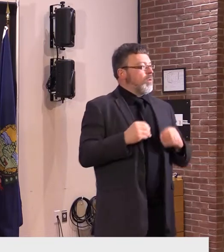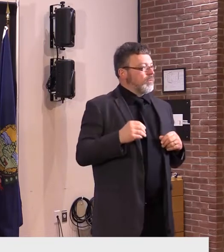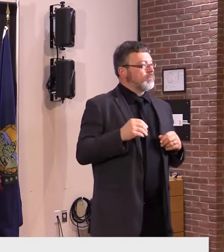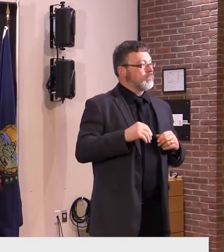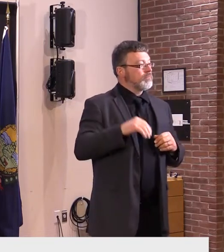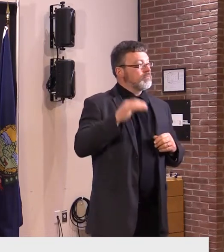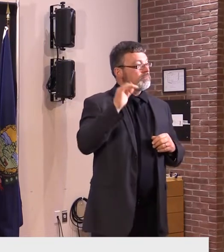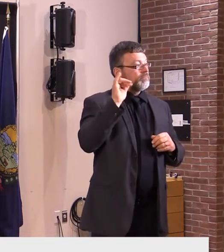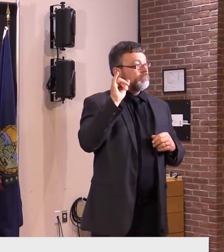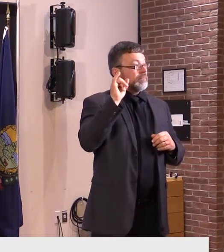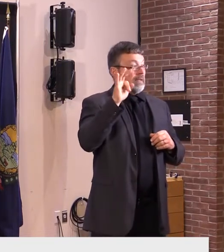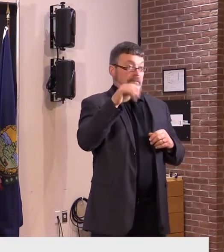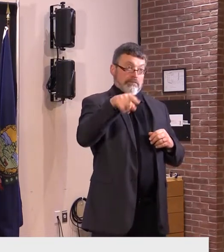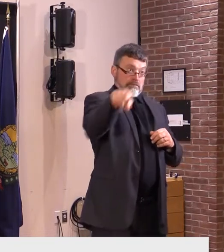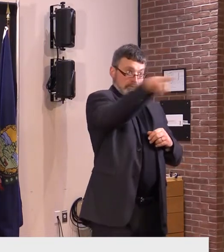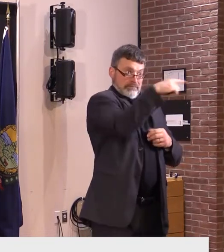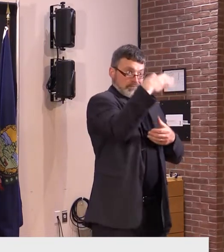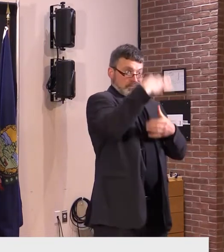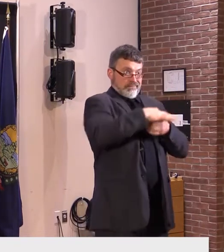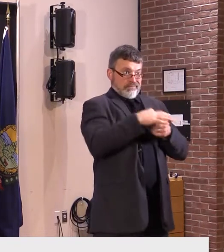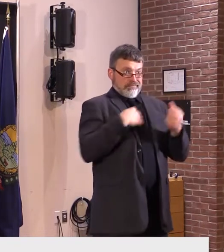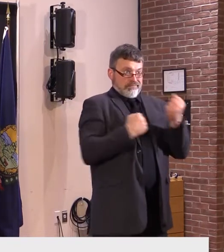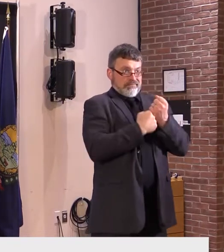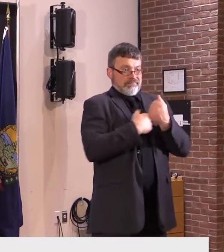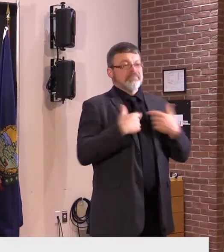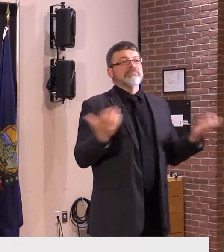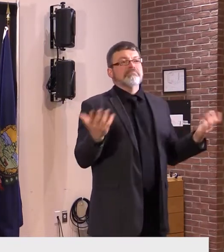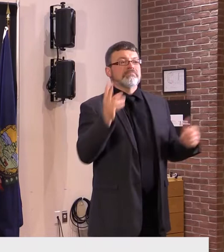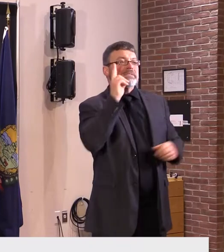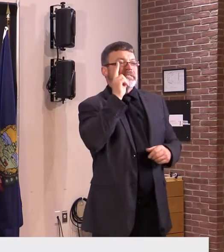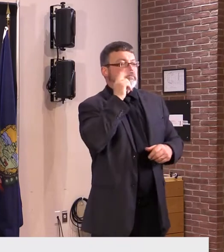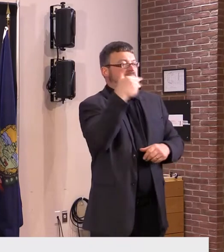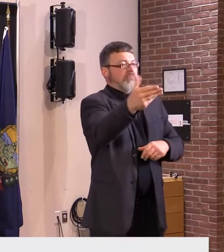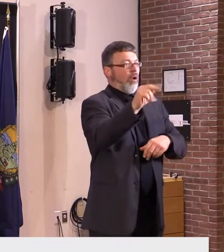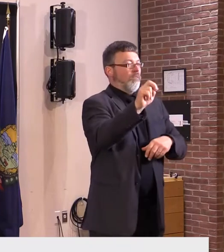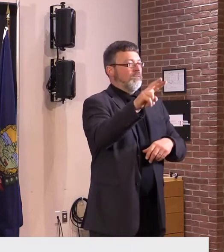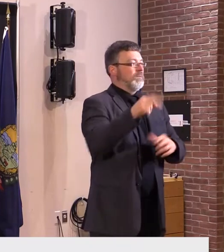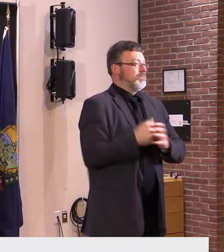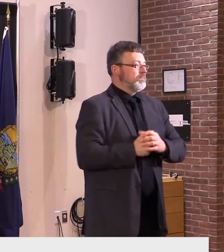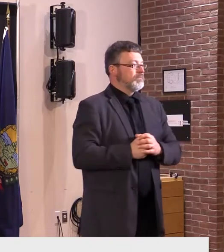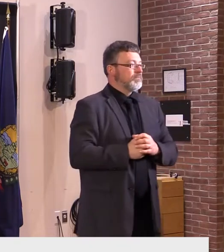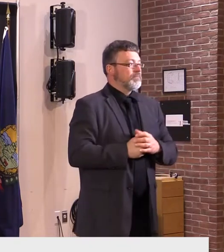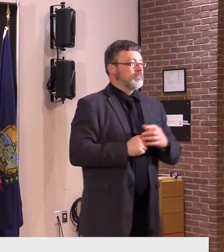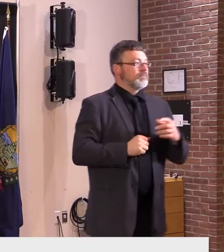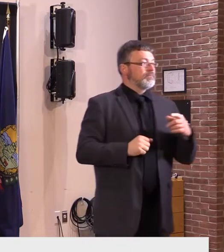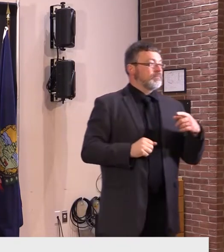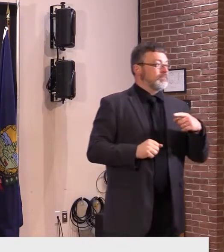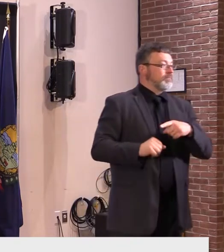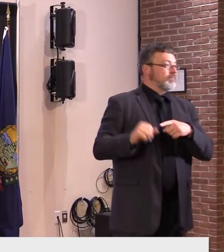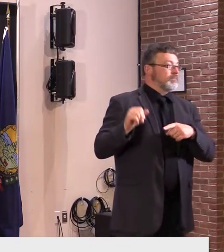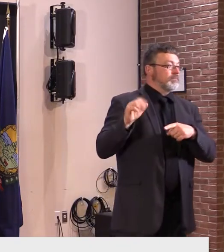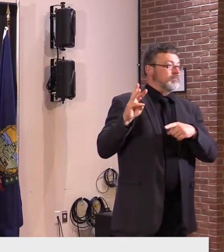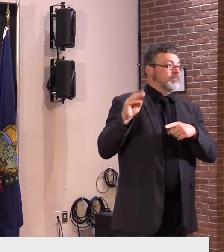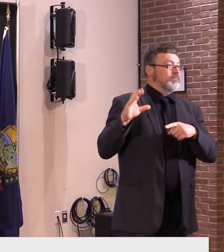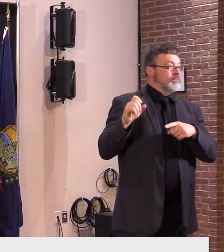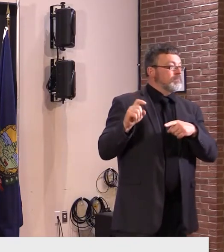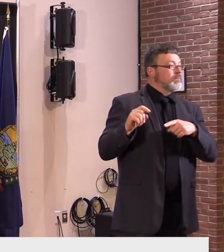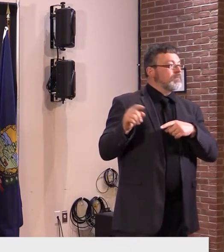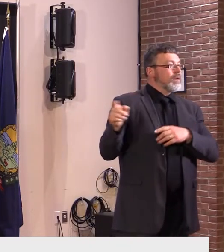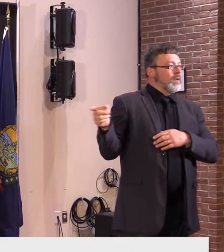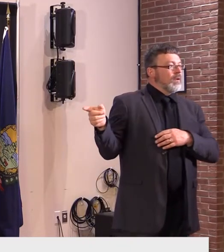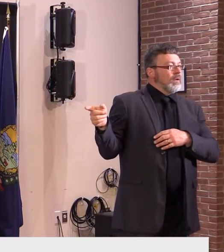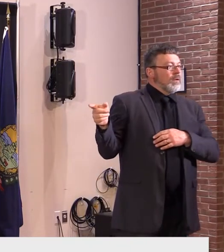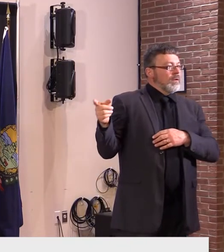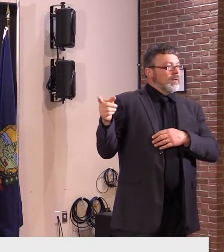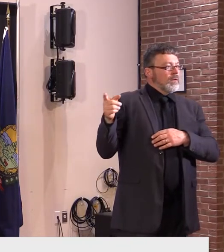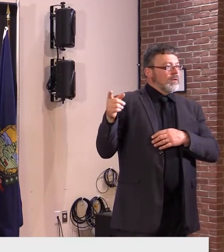actively fundraising like in years past, or is it going to be similar to 2020 when you weren't actively fundraising campaigning? Right. We want